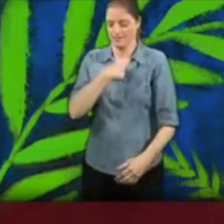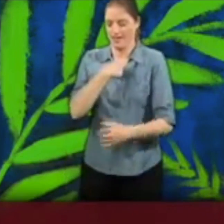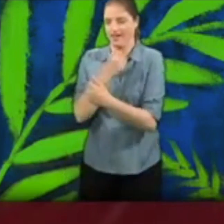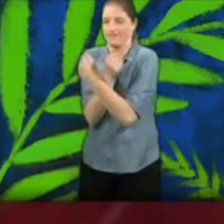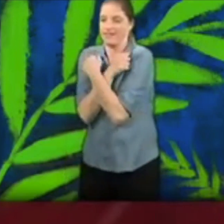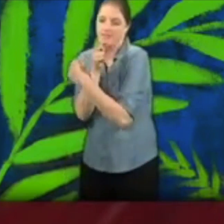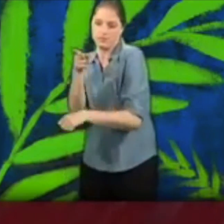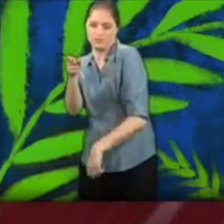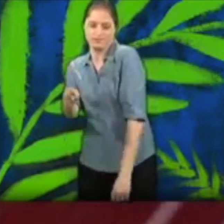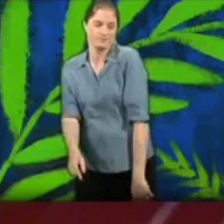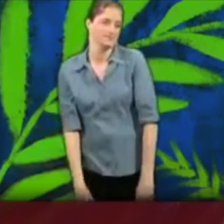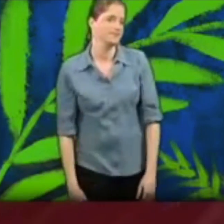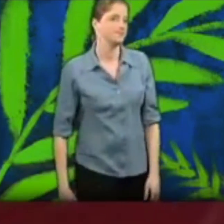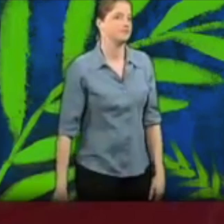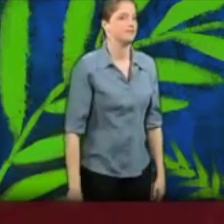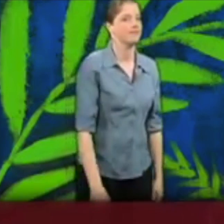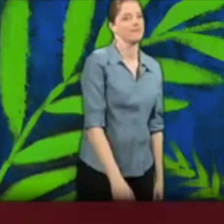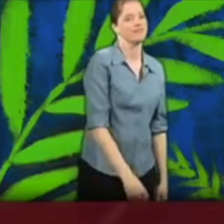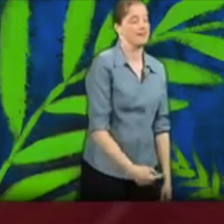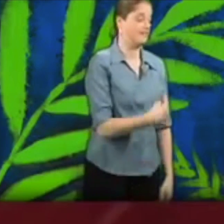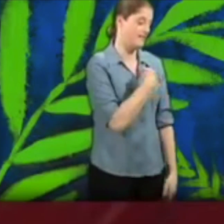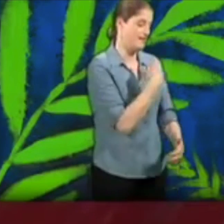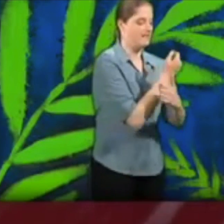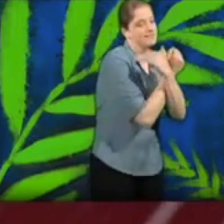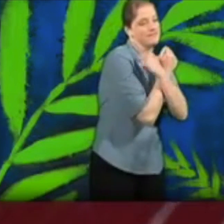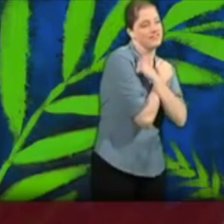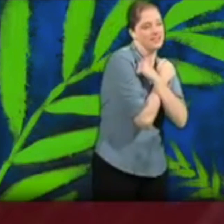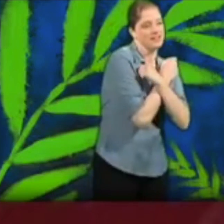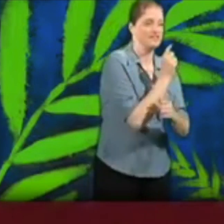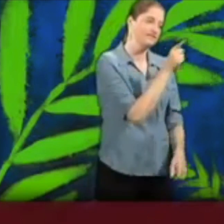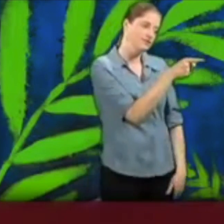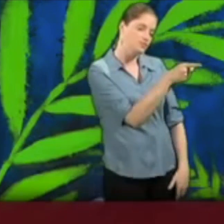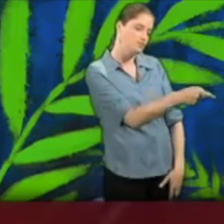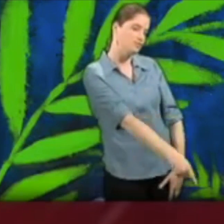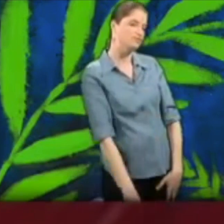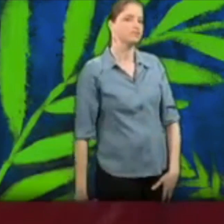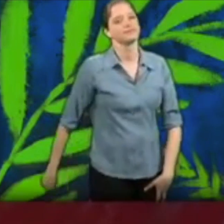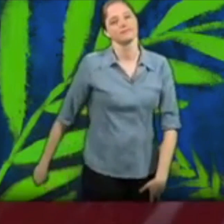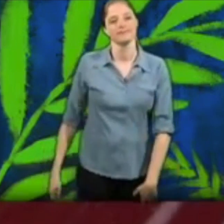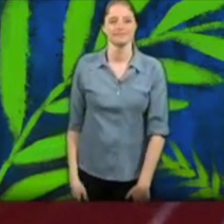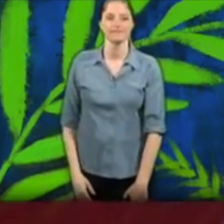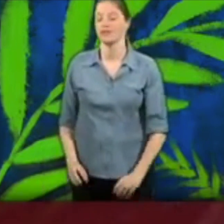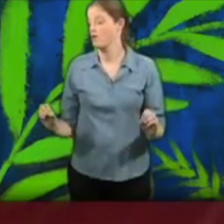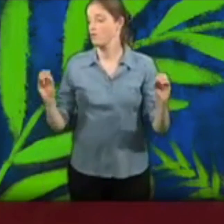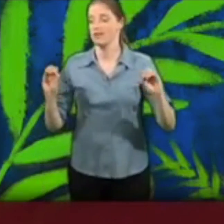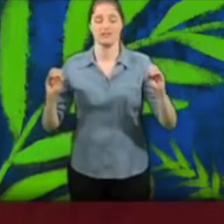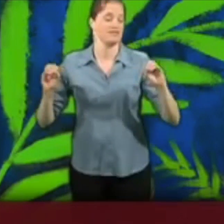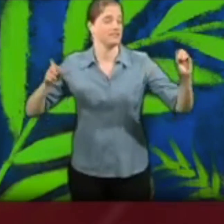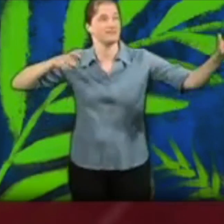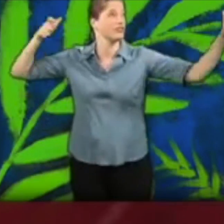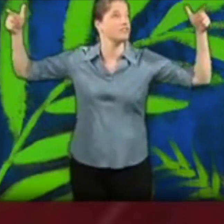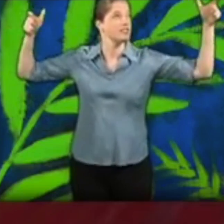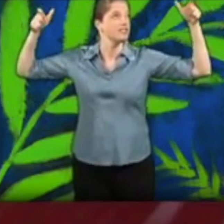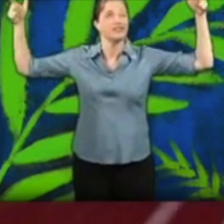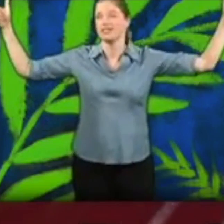have loved you. No one has greater